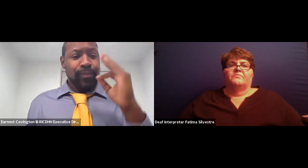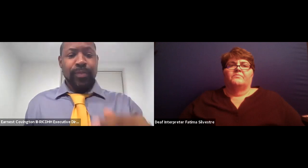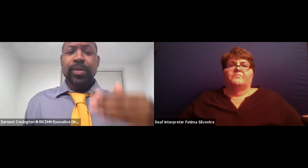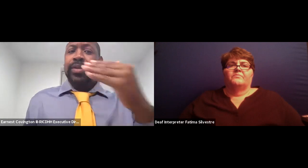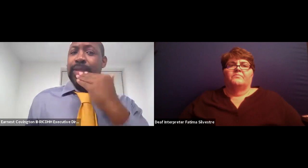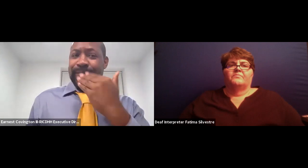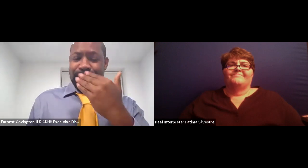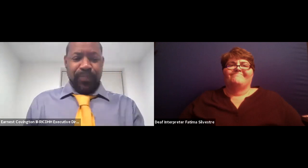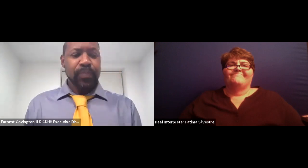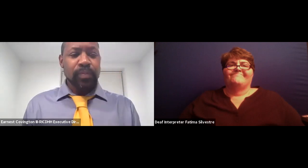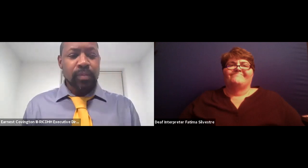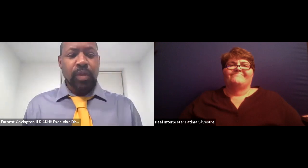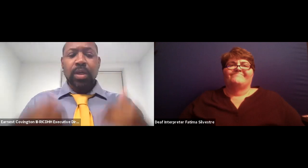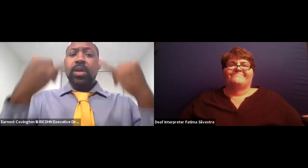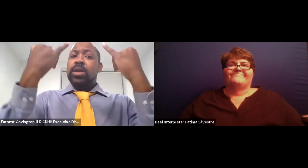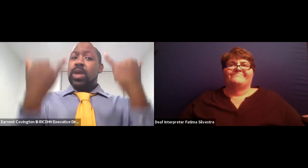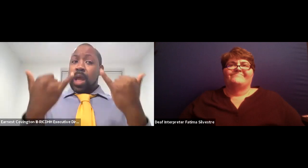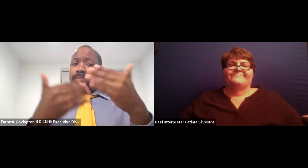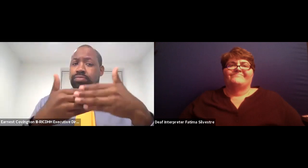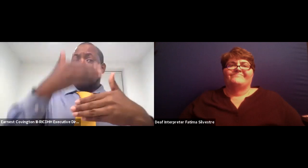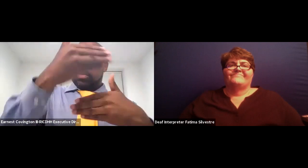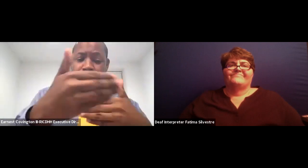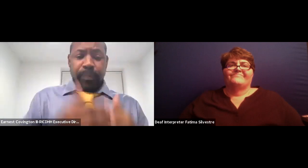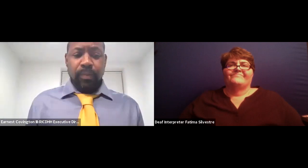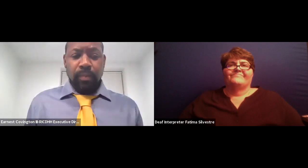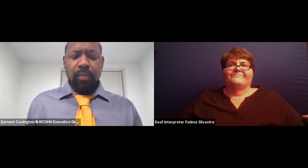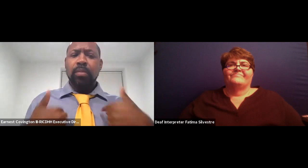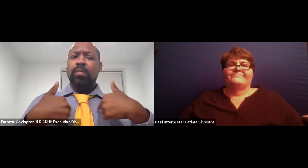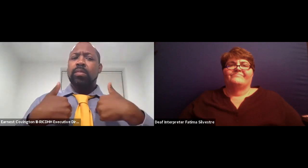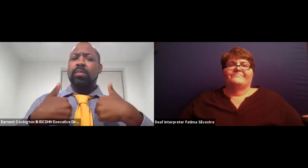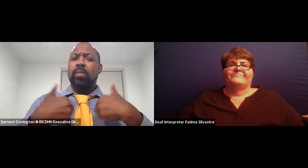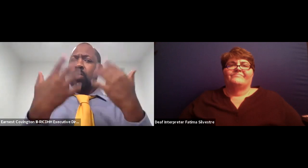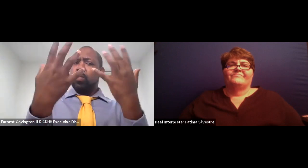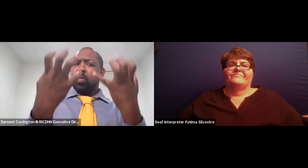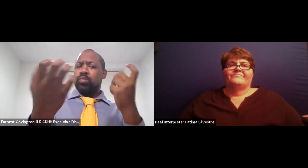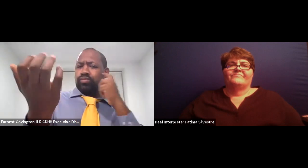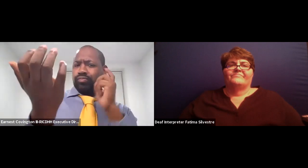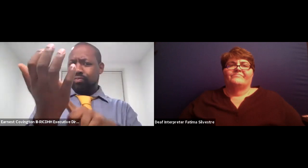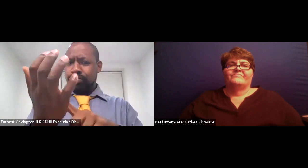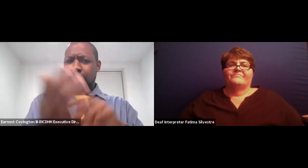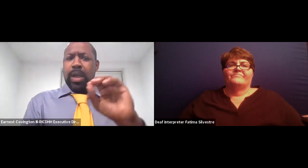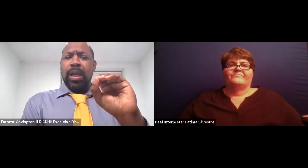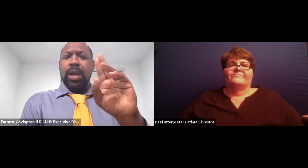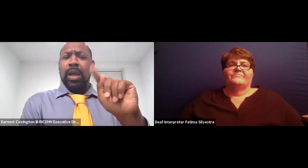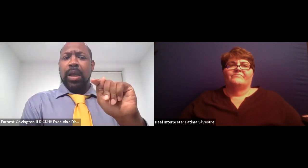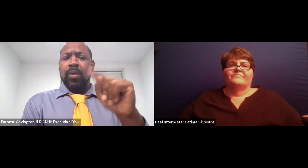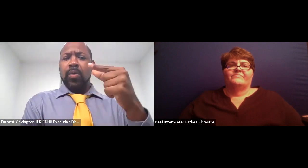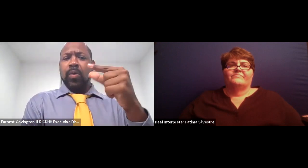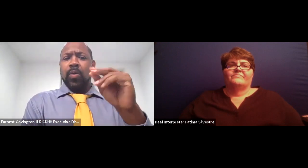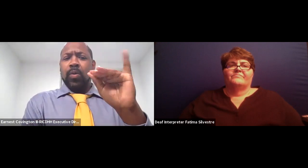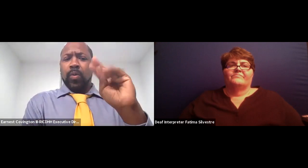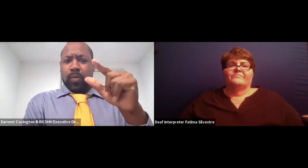want to have a full board. So we're looking forward to seeing your interest in your applications. And